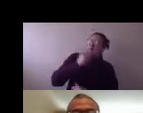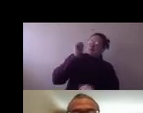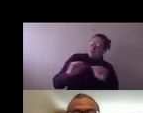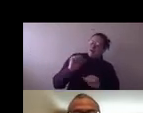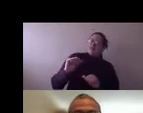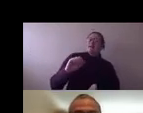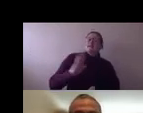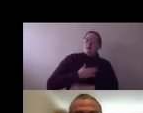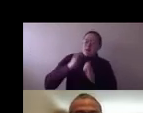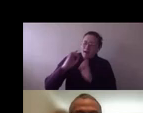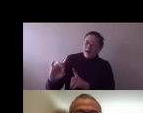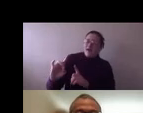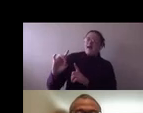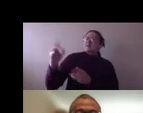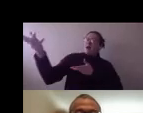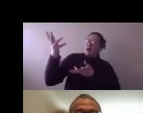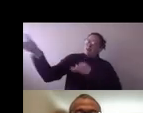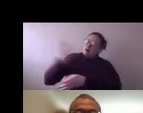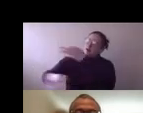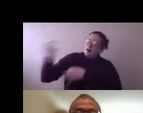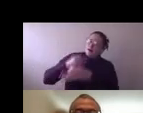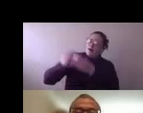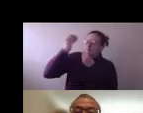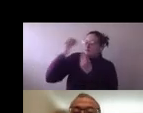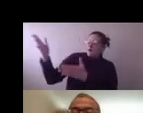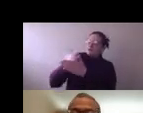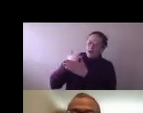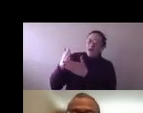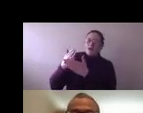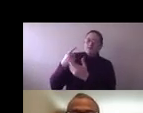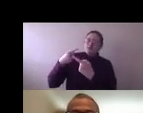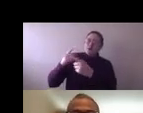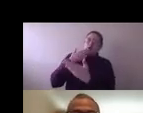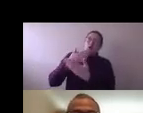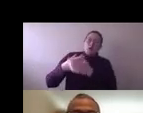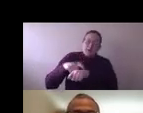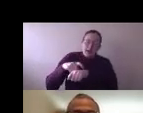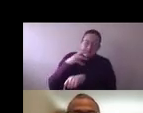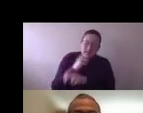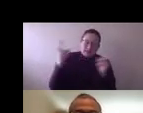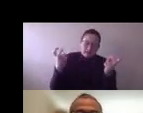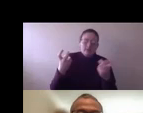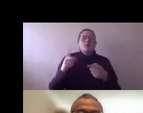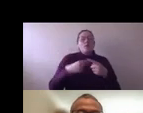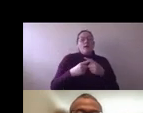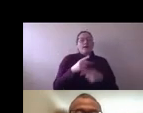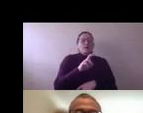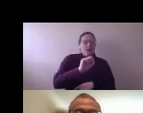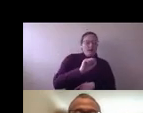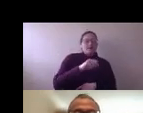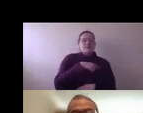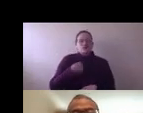and educational exchanges during the good times, I guess, during times when US-China relations